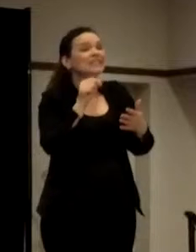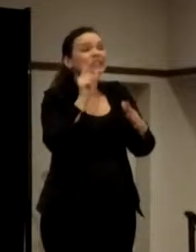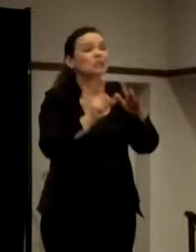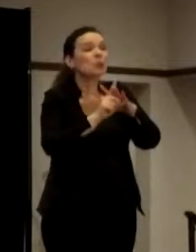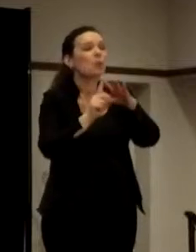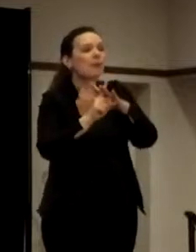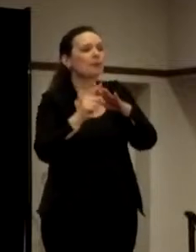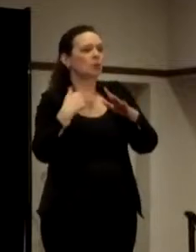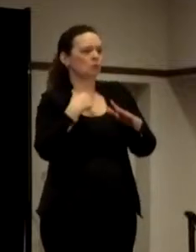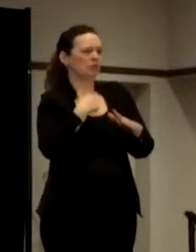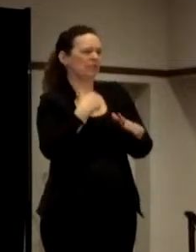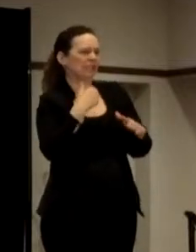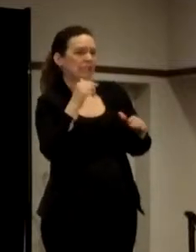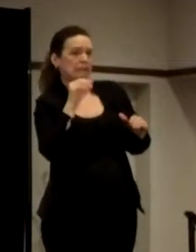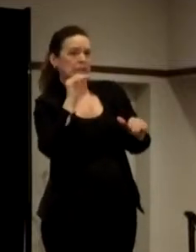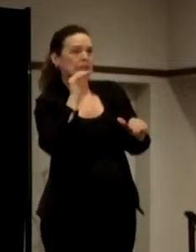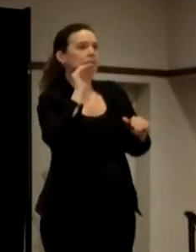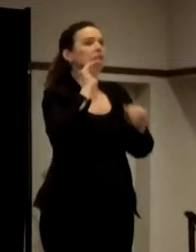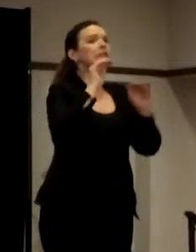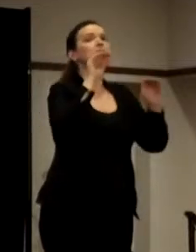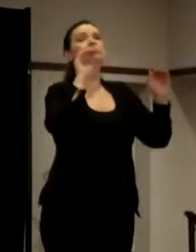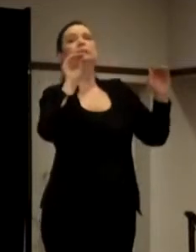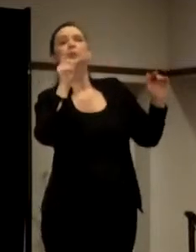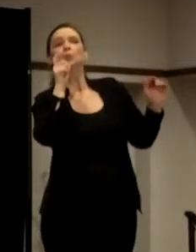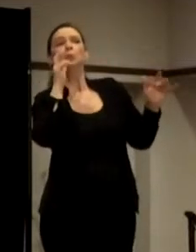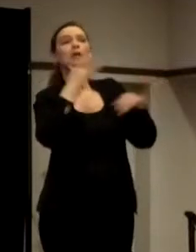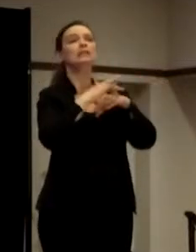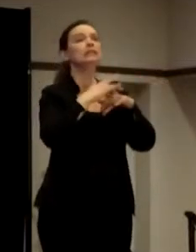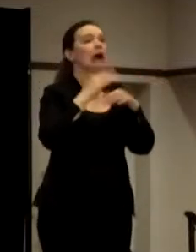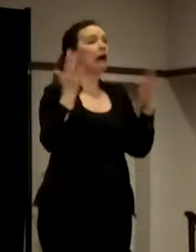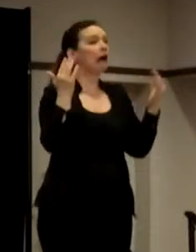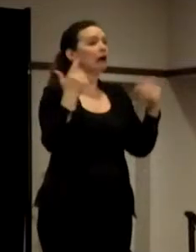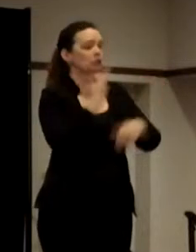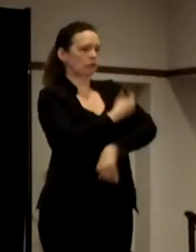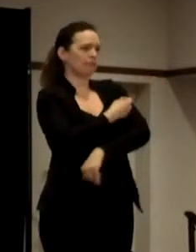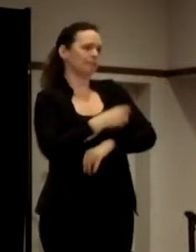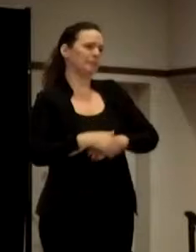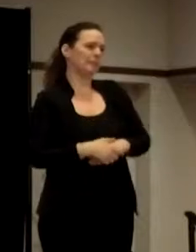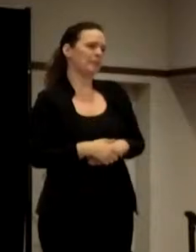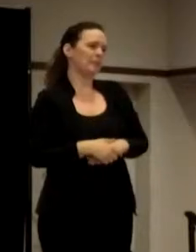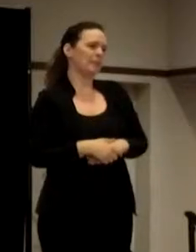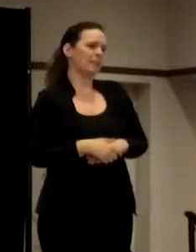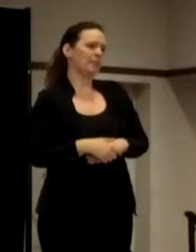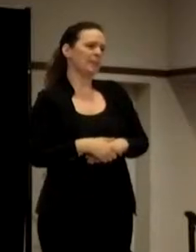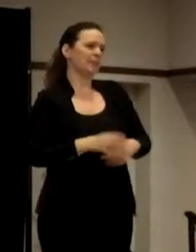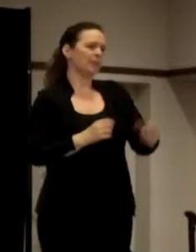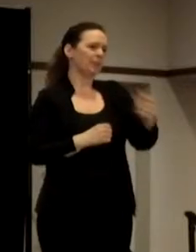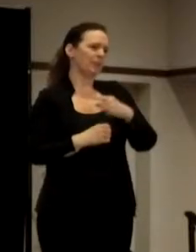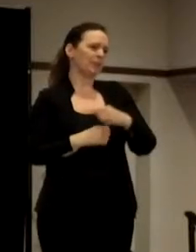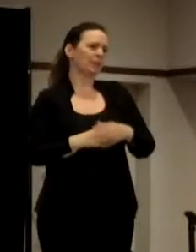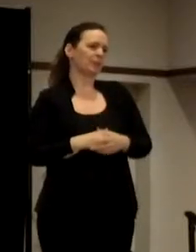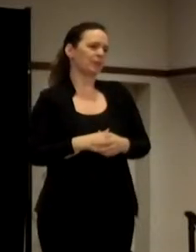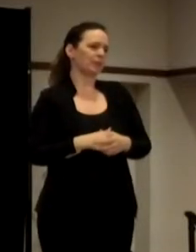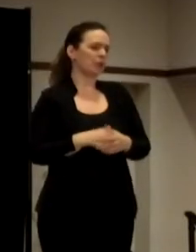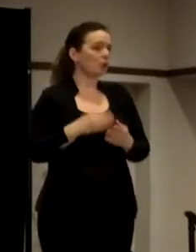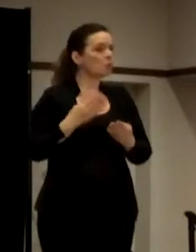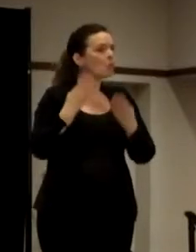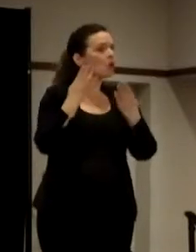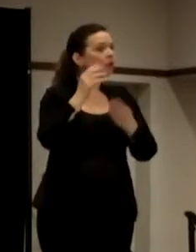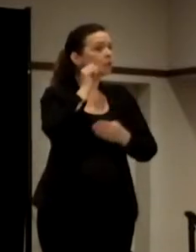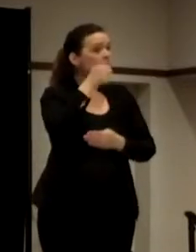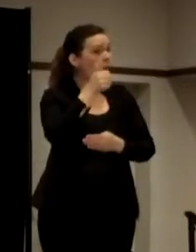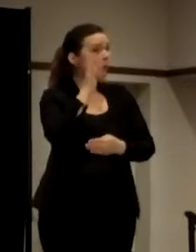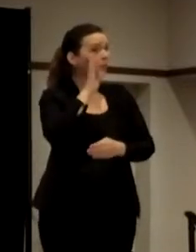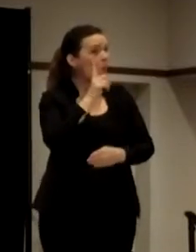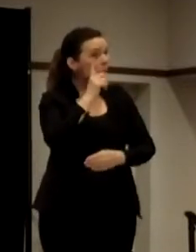so I said, okay, I'll go get one. You already brought up tomorrow, which is the one-year anniversary of the first case of coronavirus